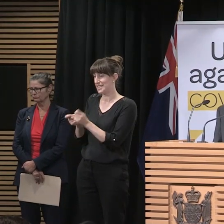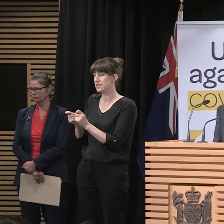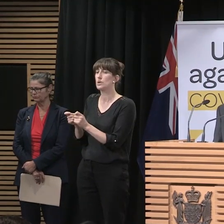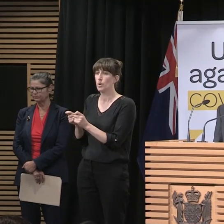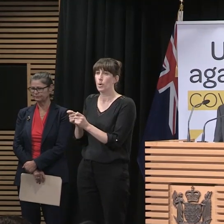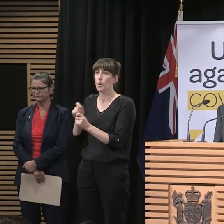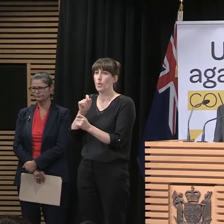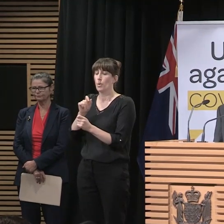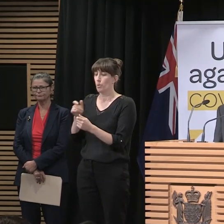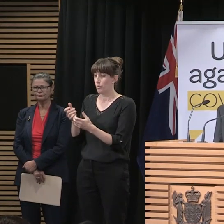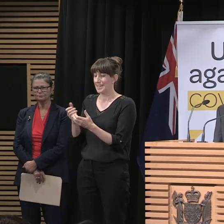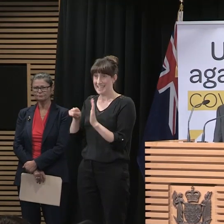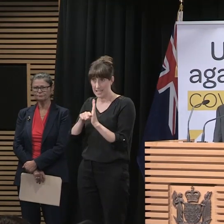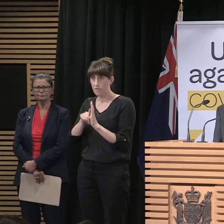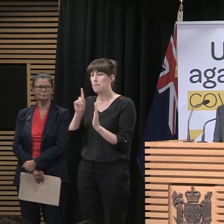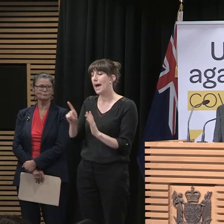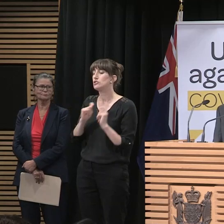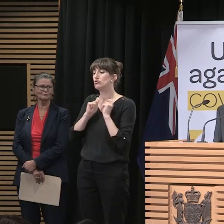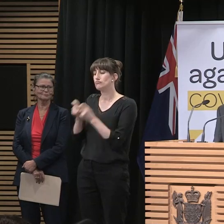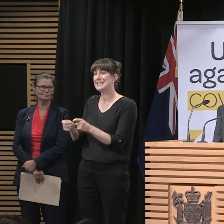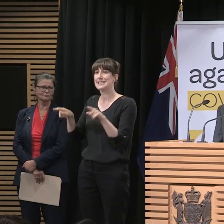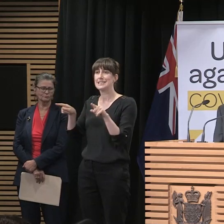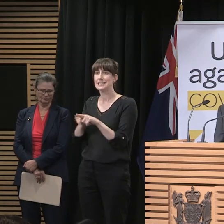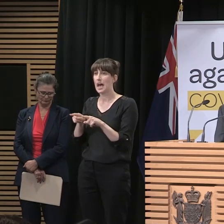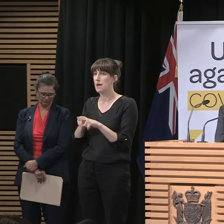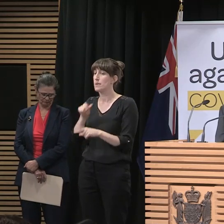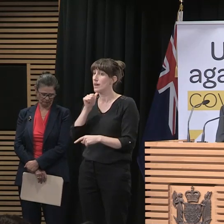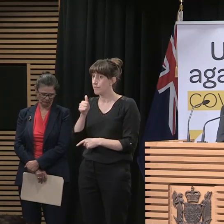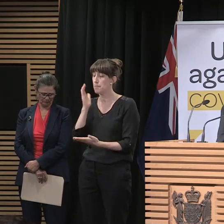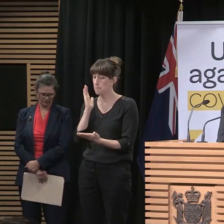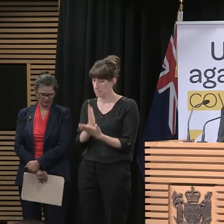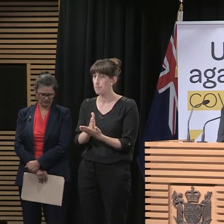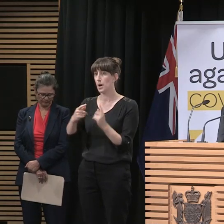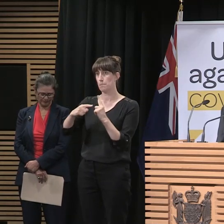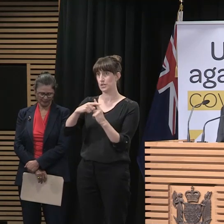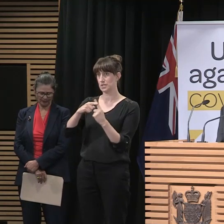case, and the actions taken are the same as for confirmed cases, that